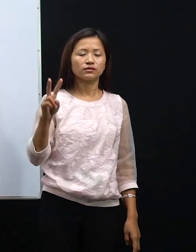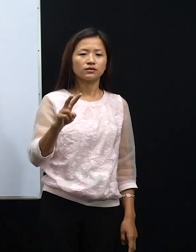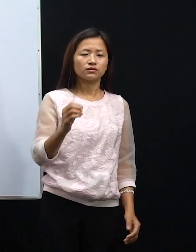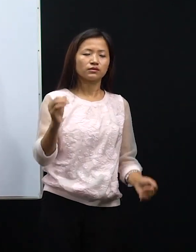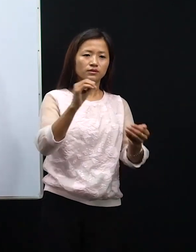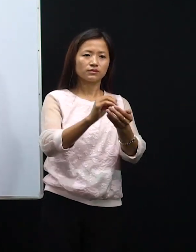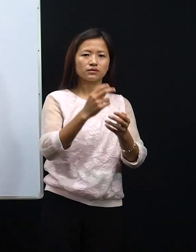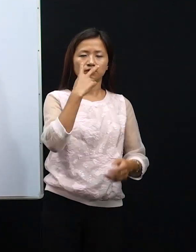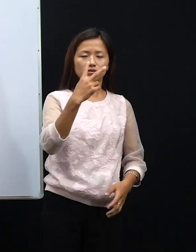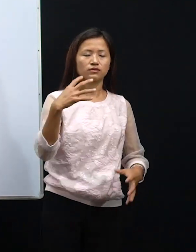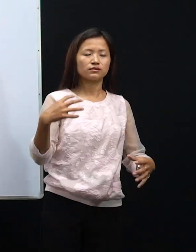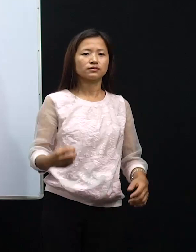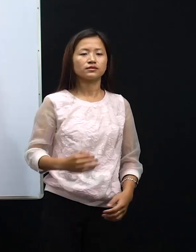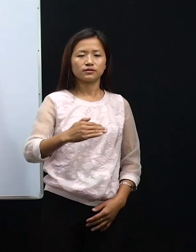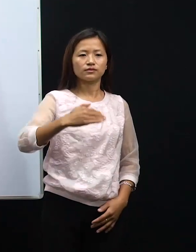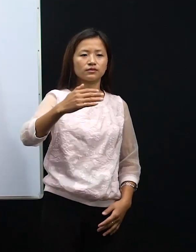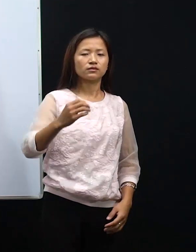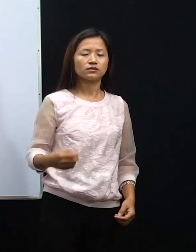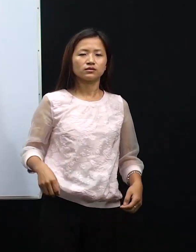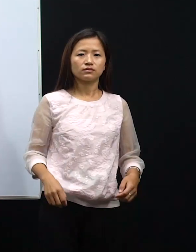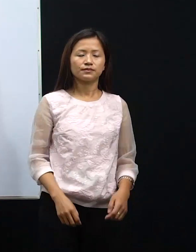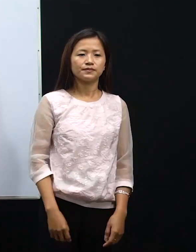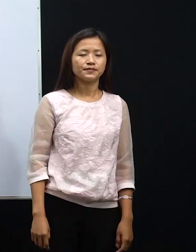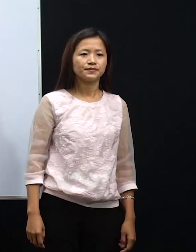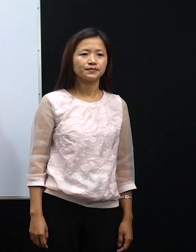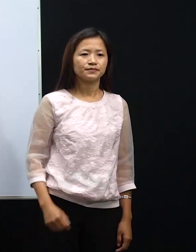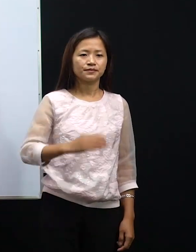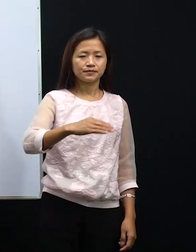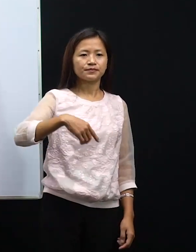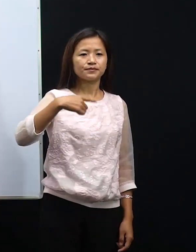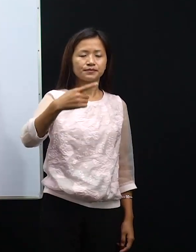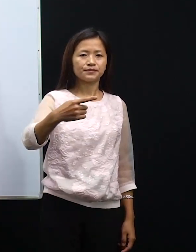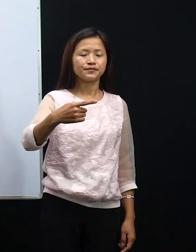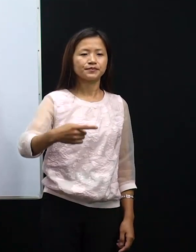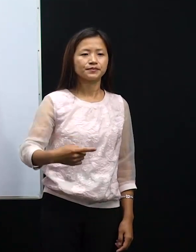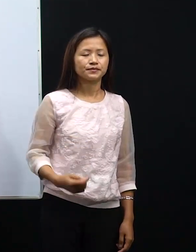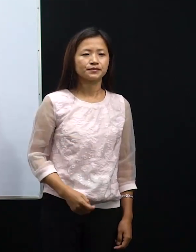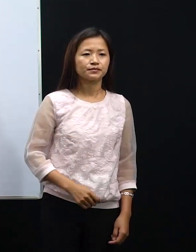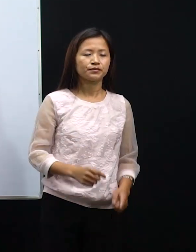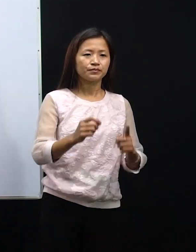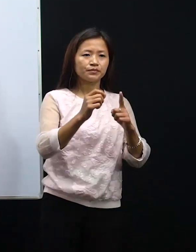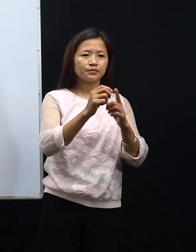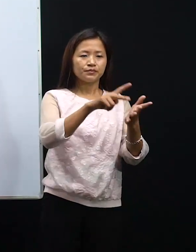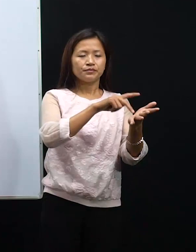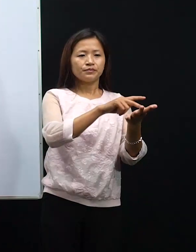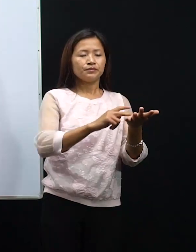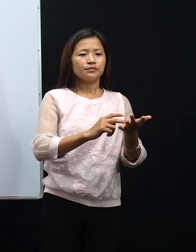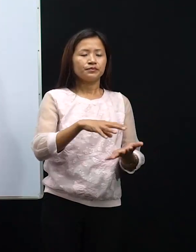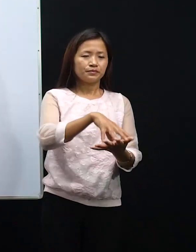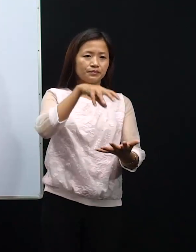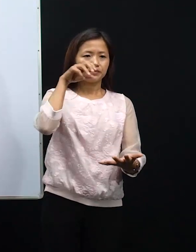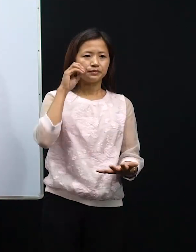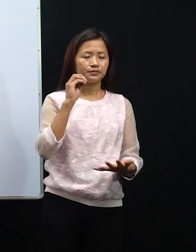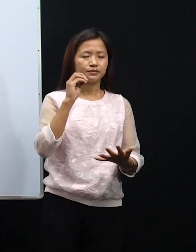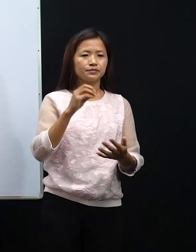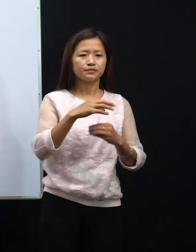be kept constant, taken as common. Okay. The next part we will be learning about